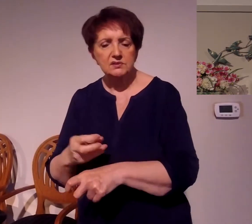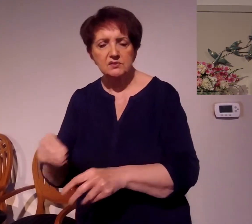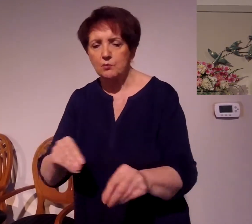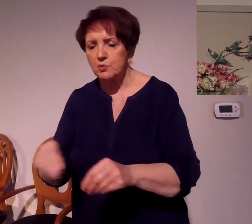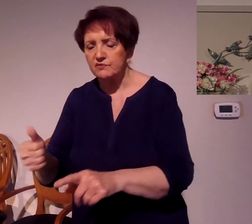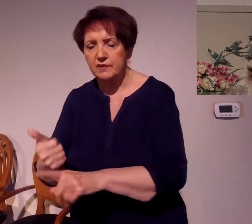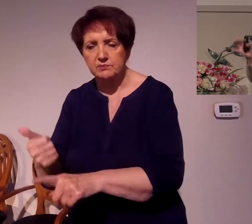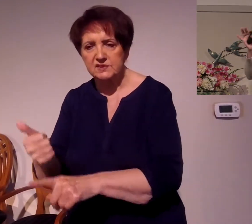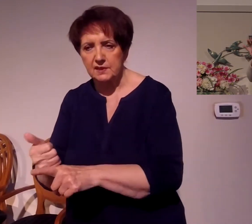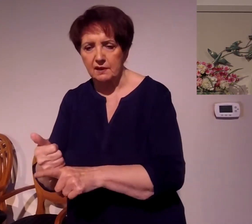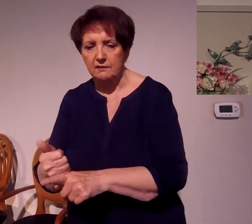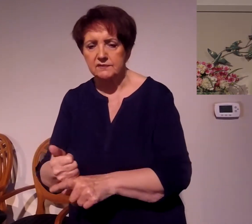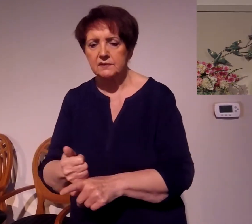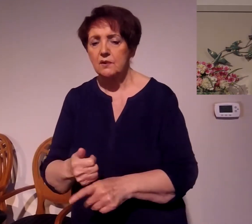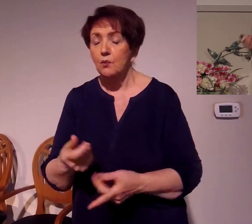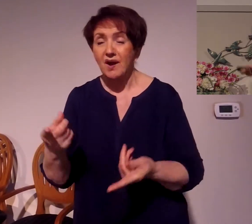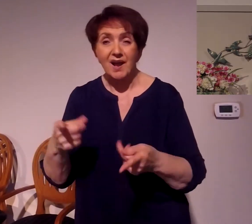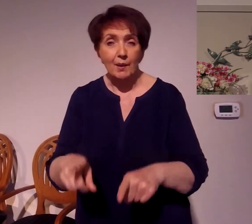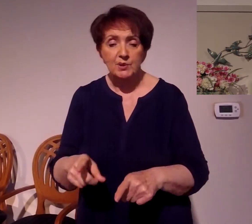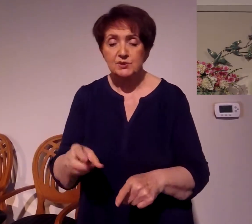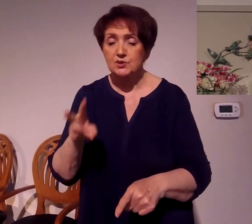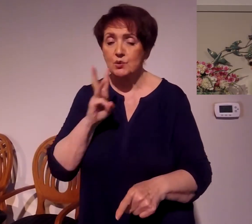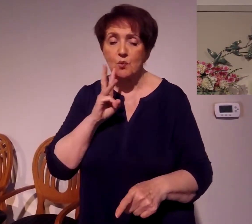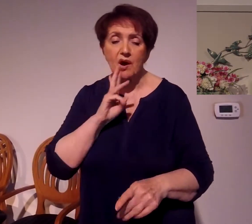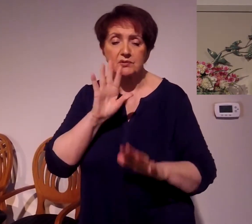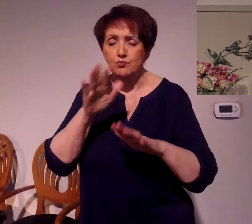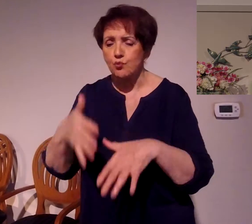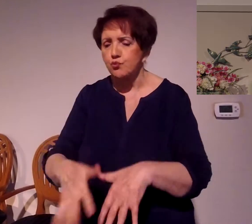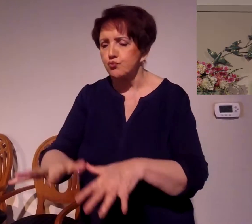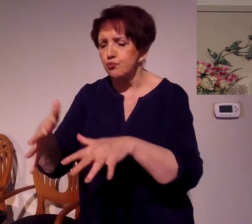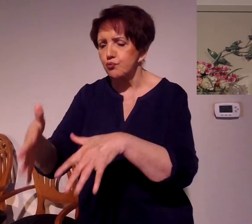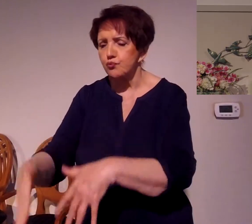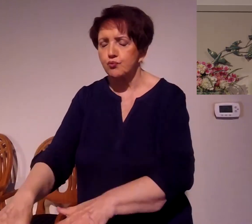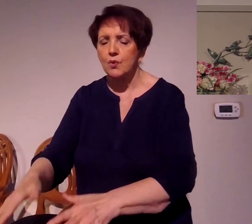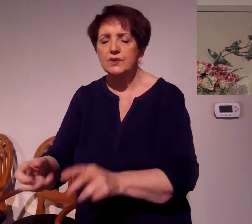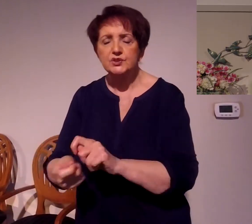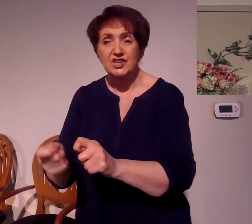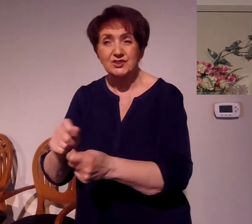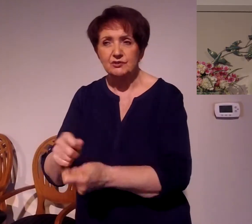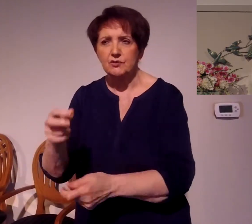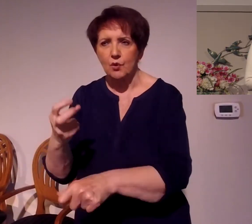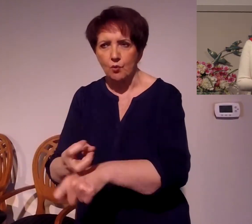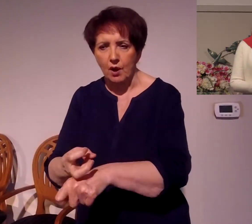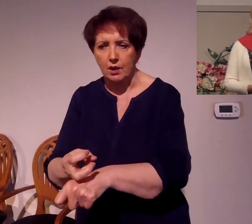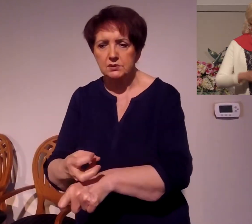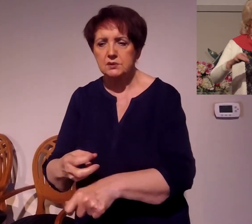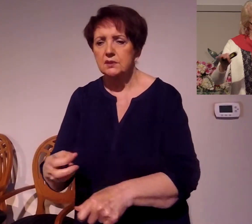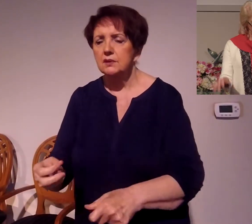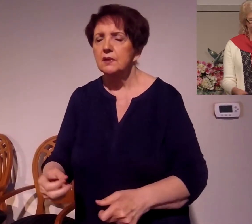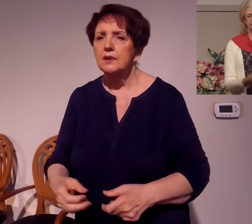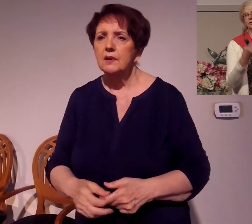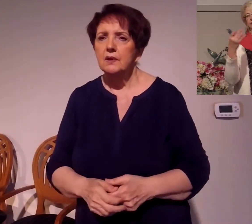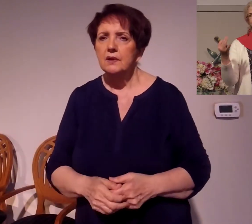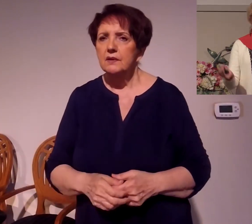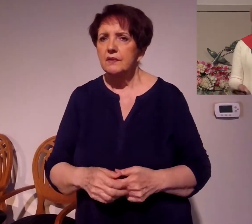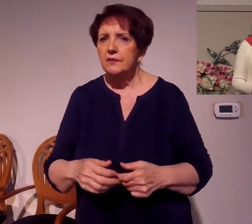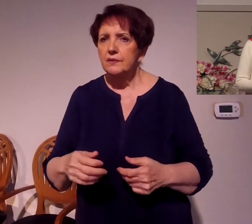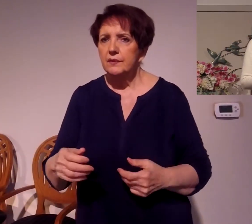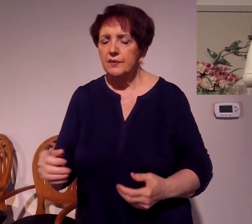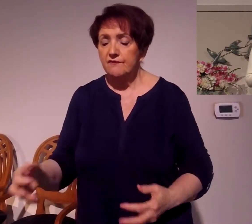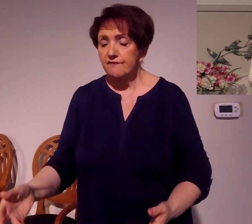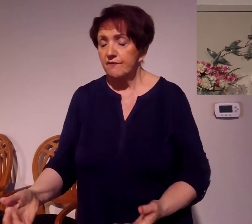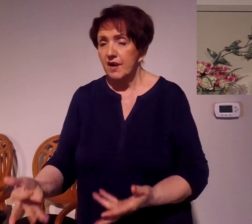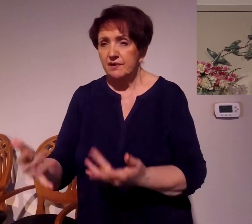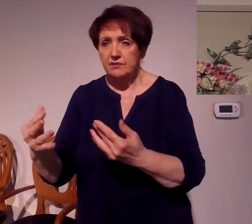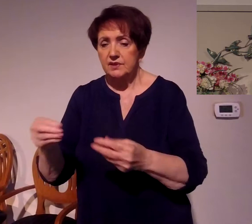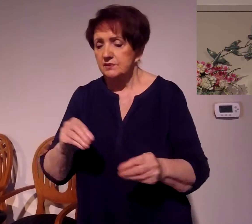by the wind and the waves and things are happening. Even the flames of a fire don't move by themselves. They move because they're burning the